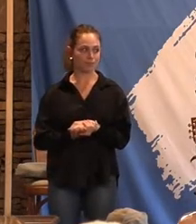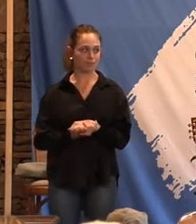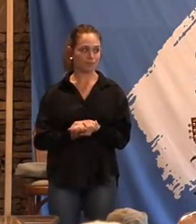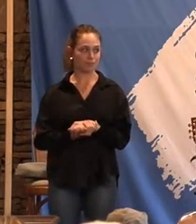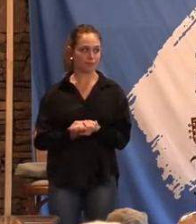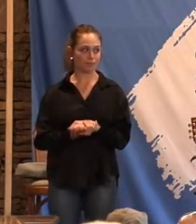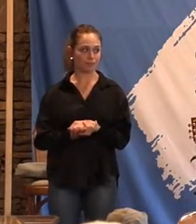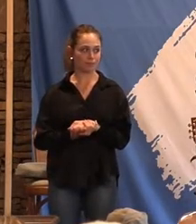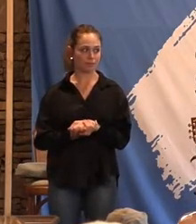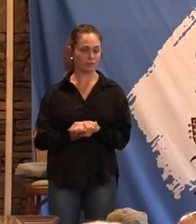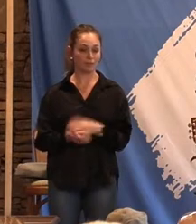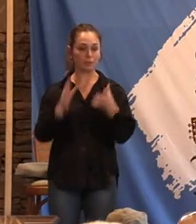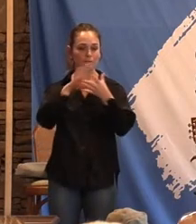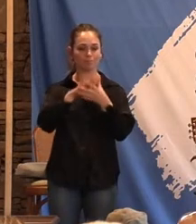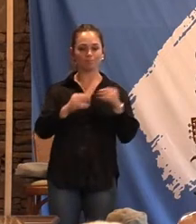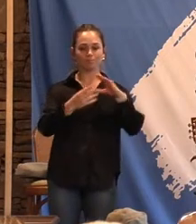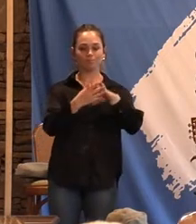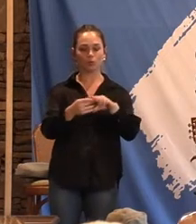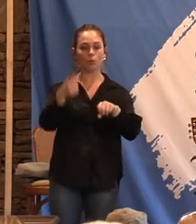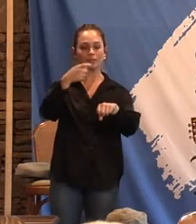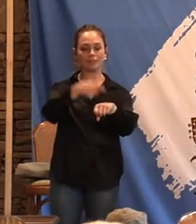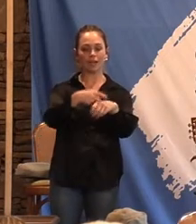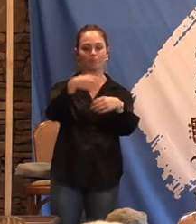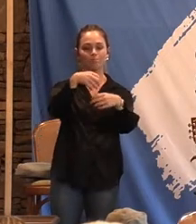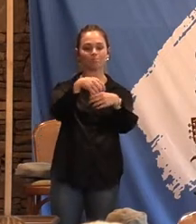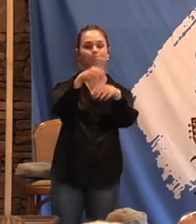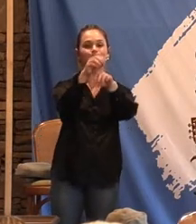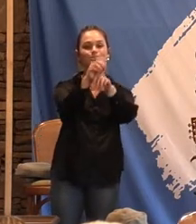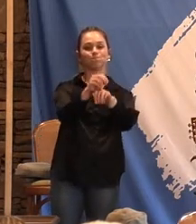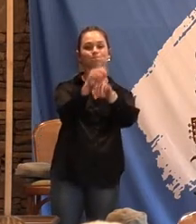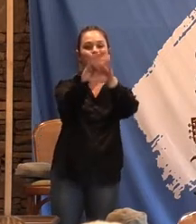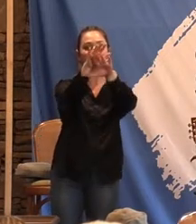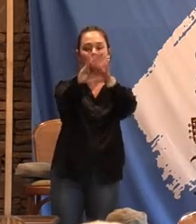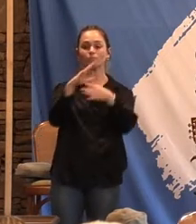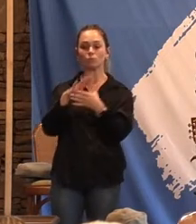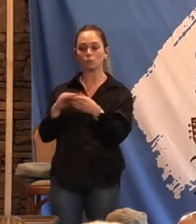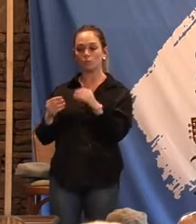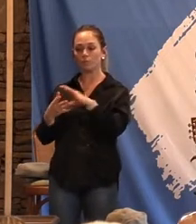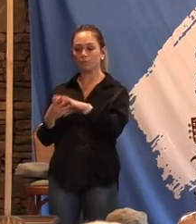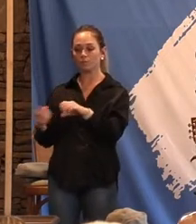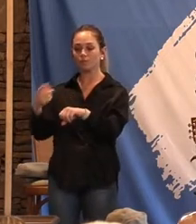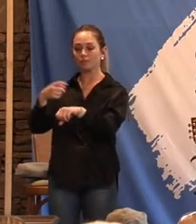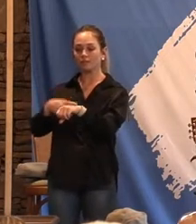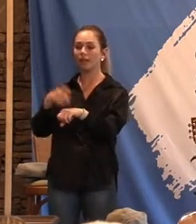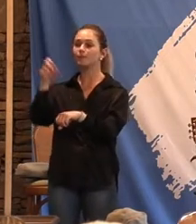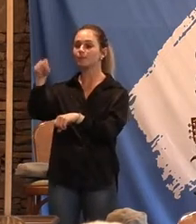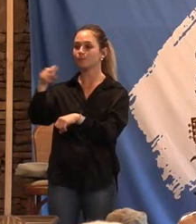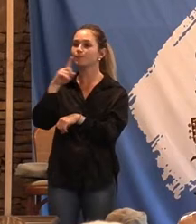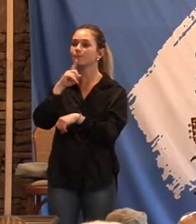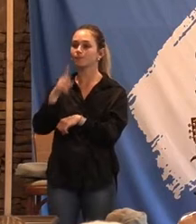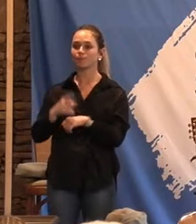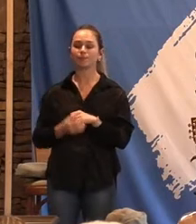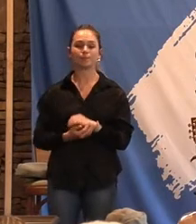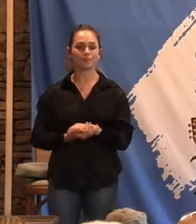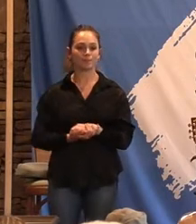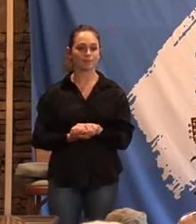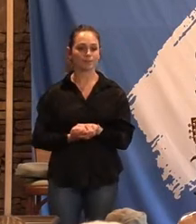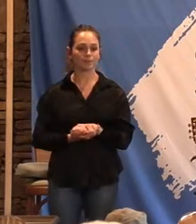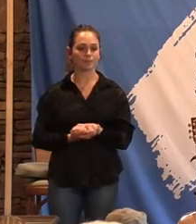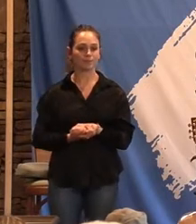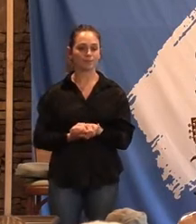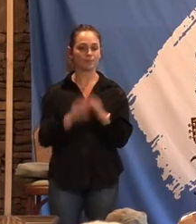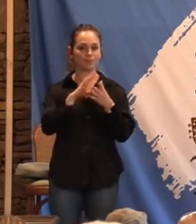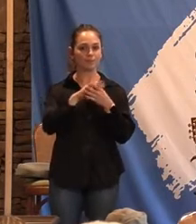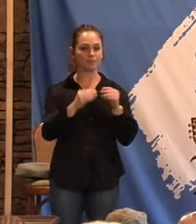It's story time in the mountains. It's story time, yes it is.